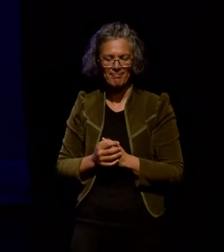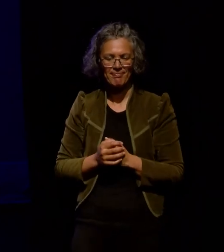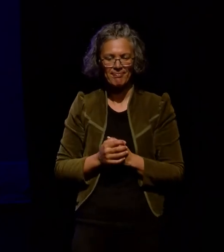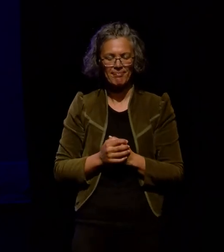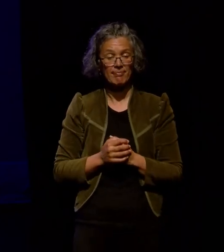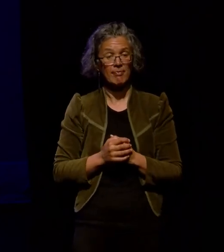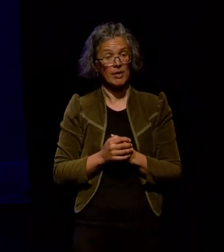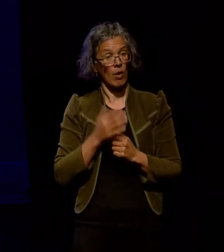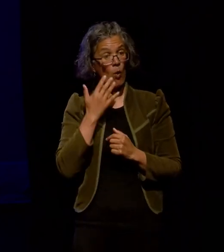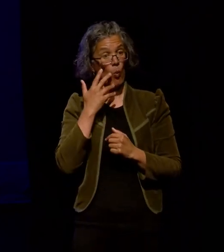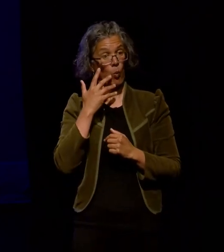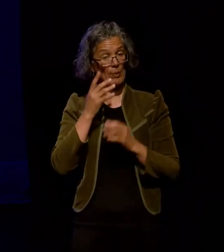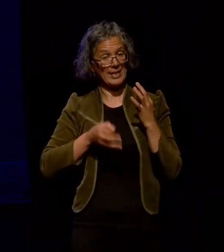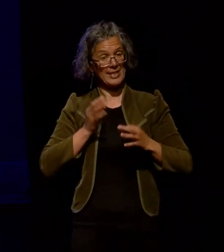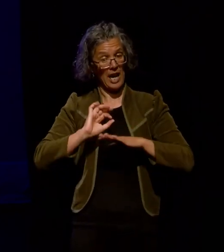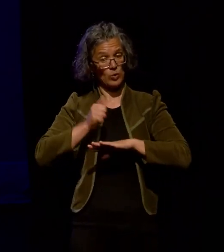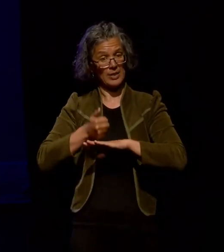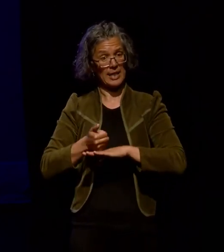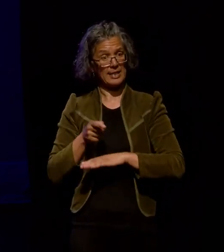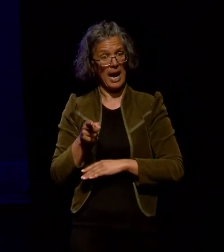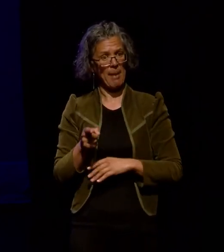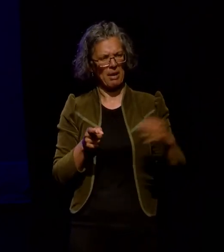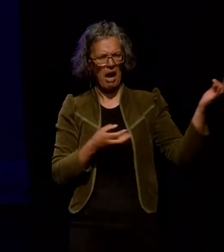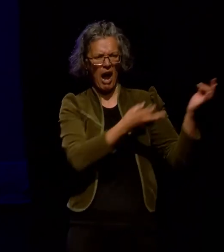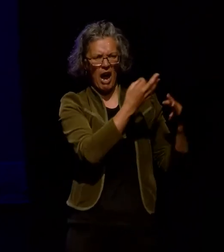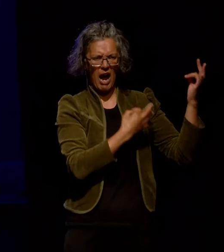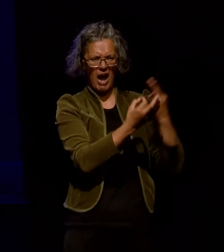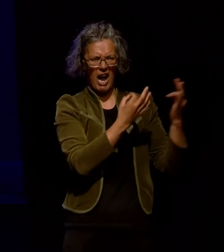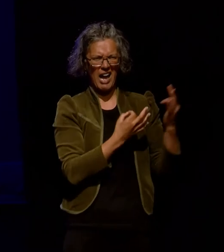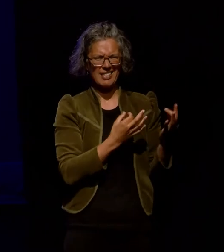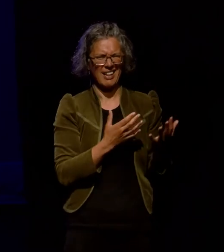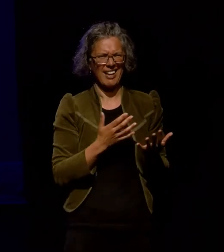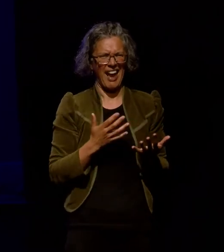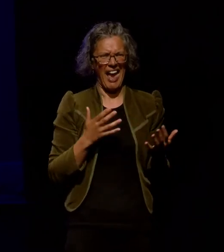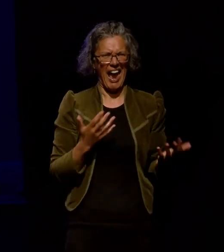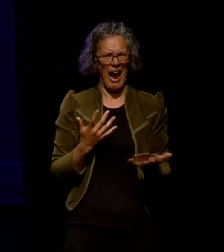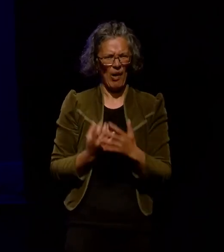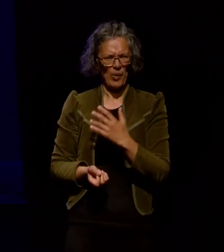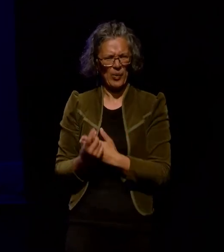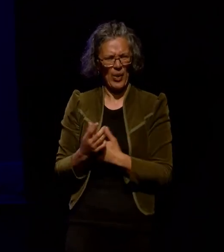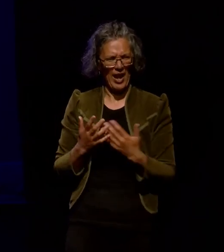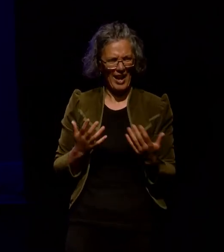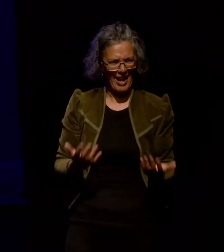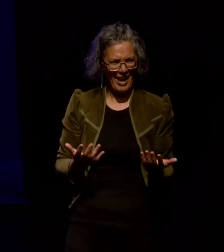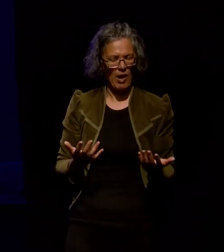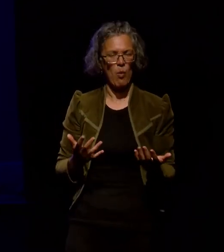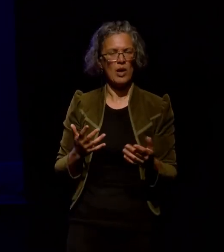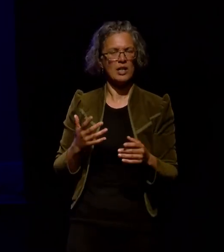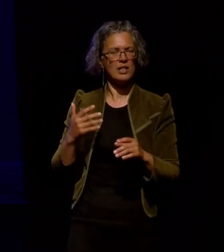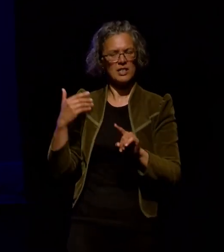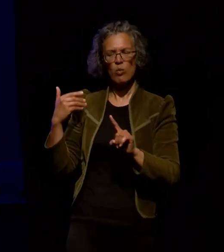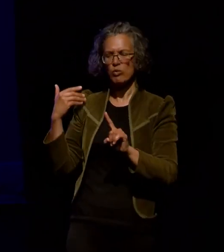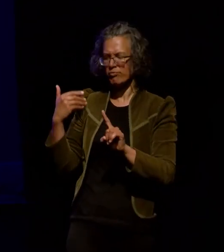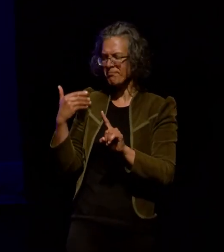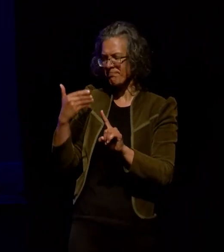question I get asked is, how did it come about? So this talk, this brief talk, will briefly outline the strands that have come